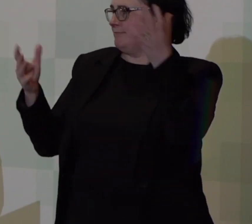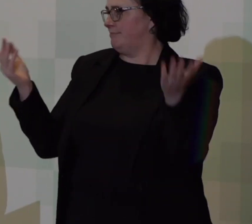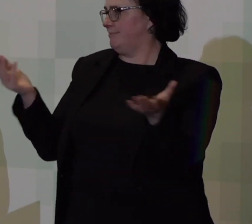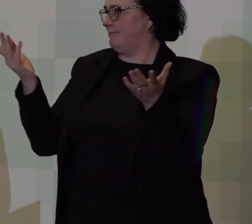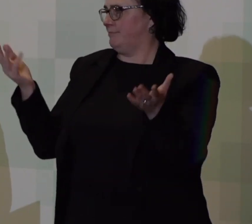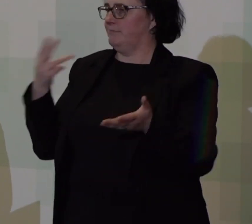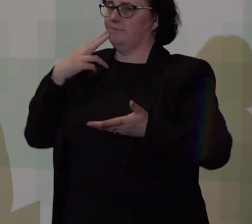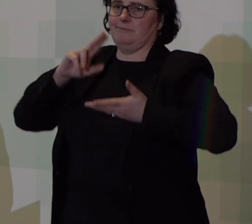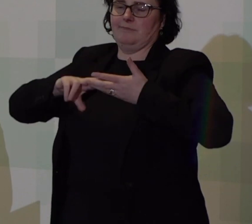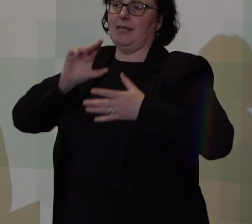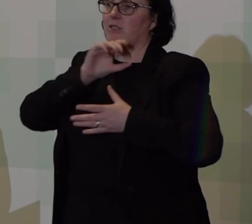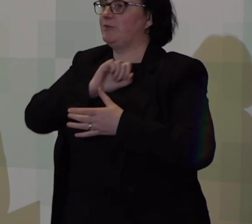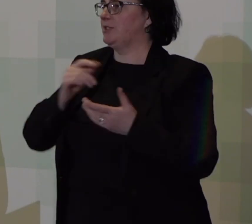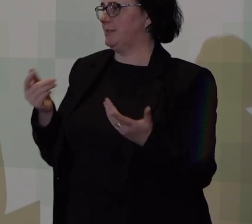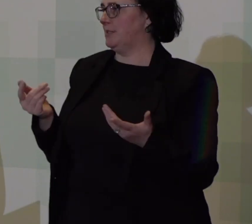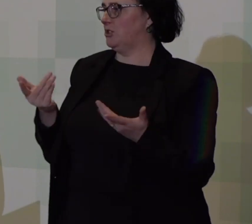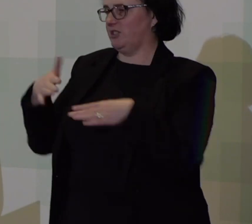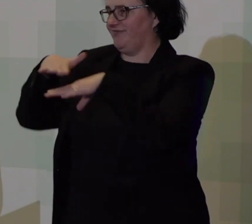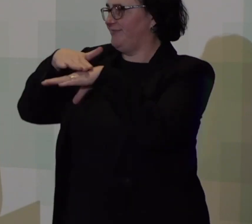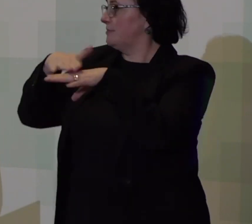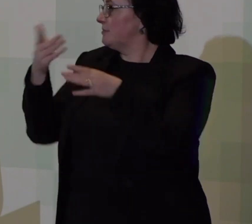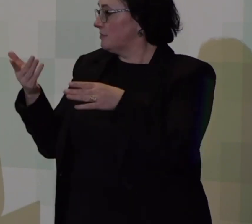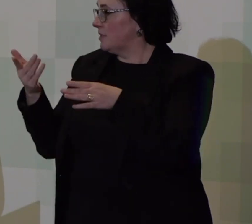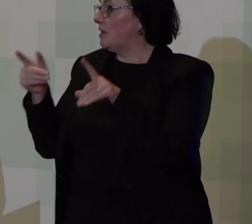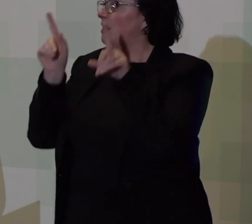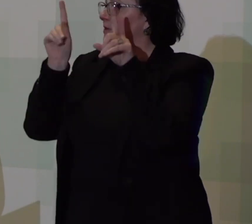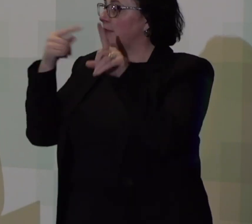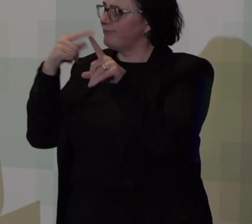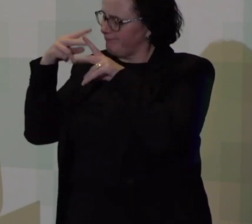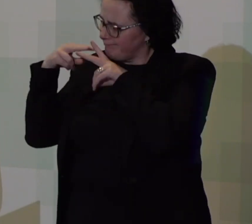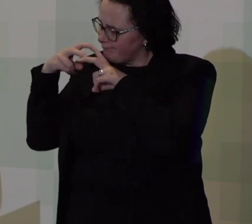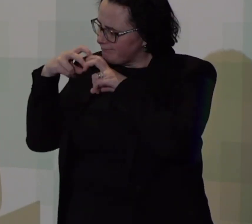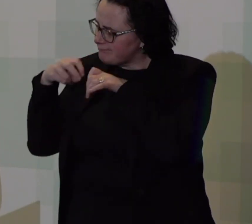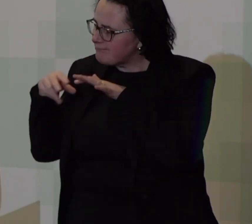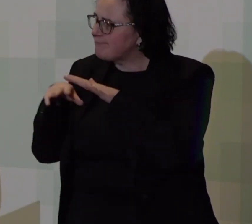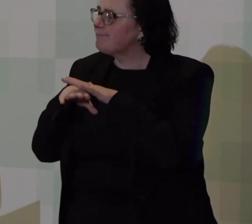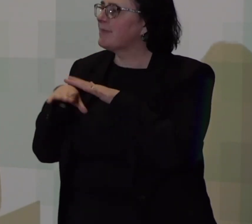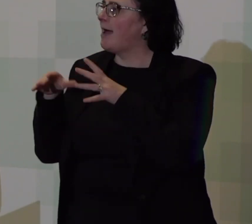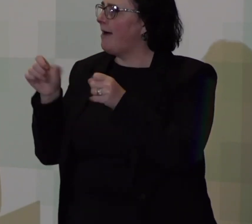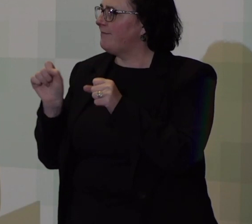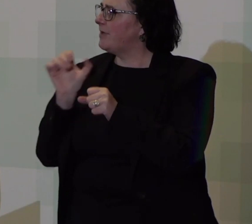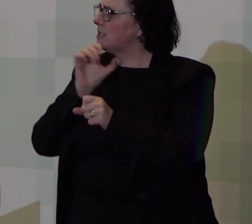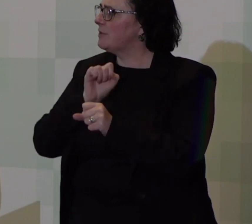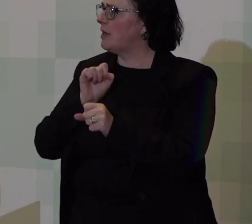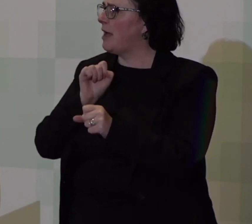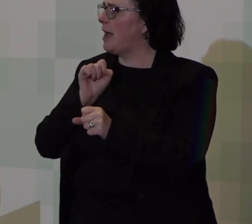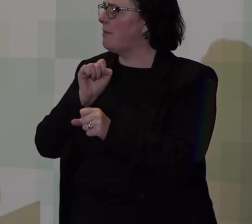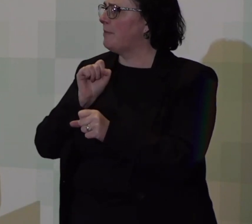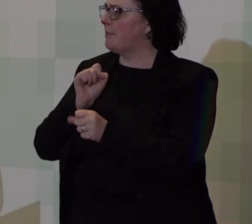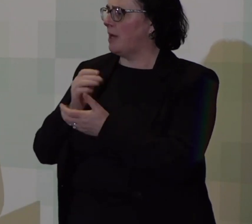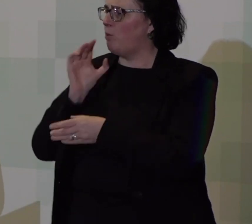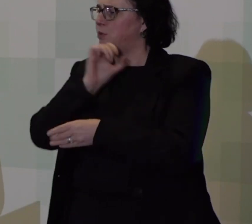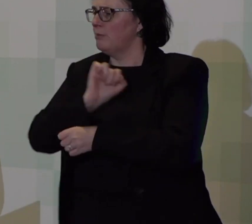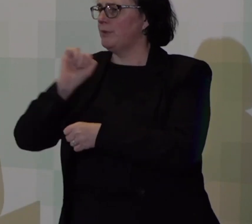be. Then we find more seriously stereotypes operating to infringe people's human